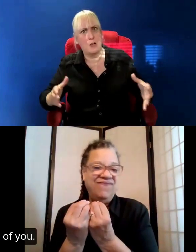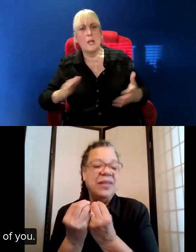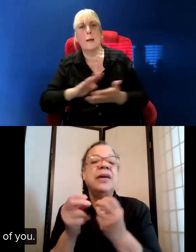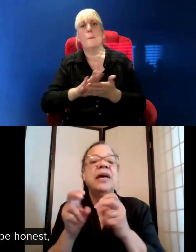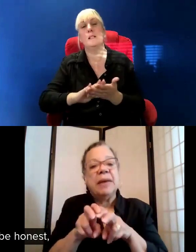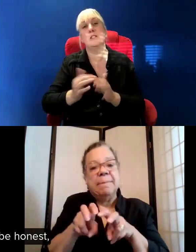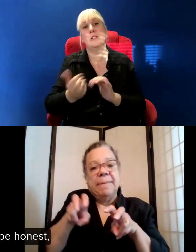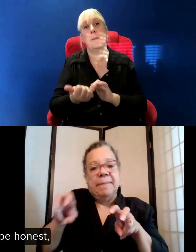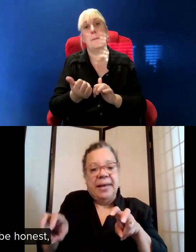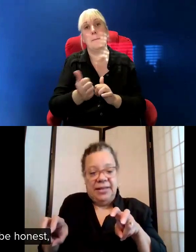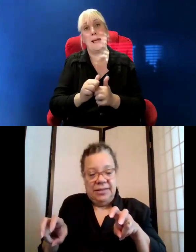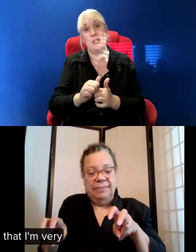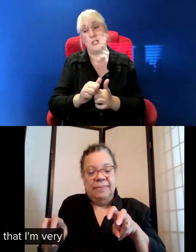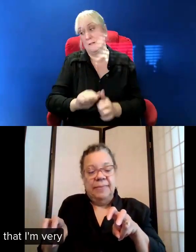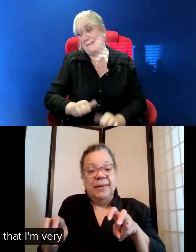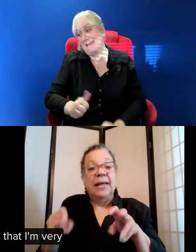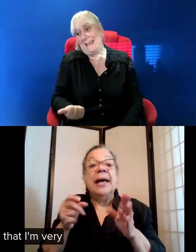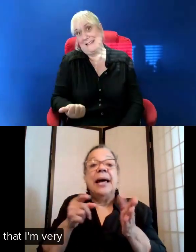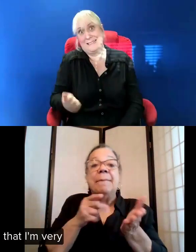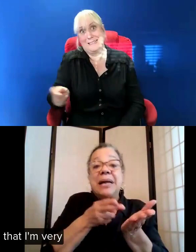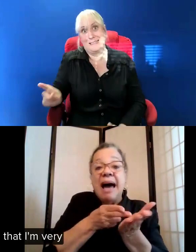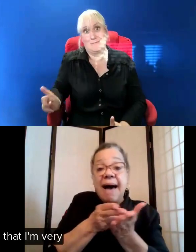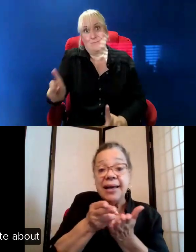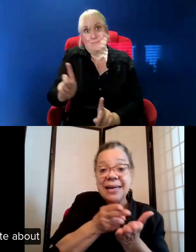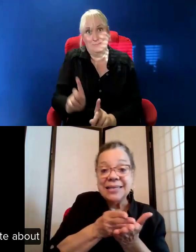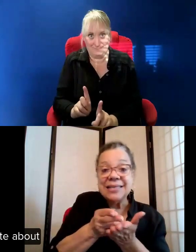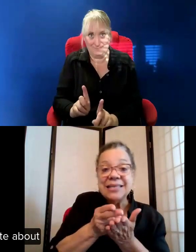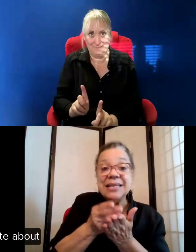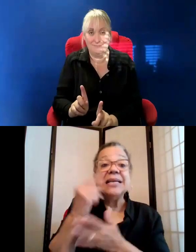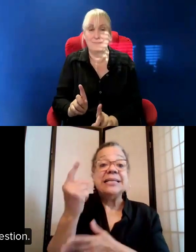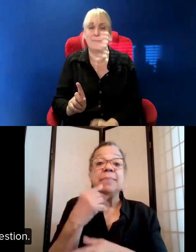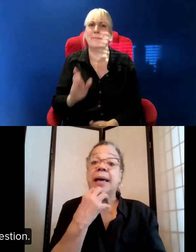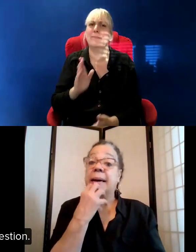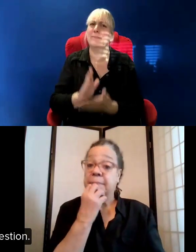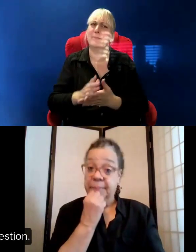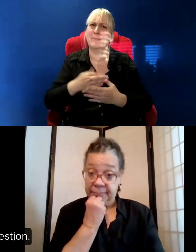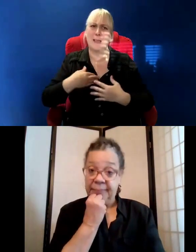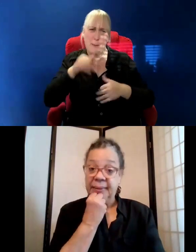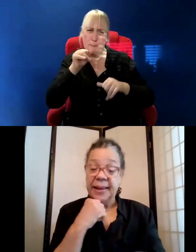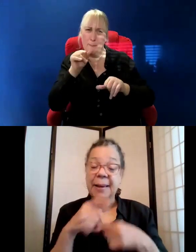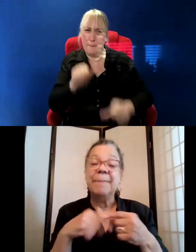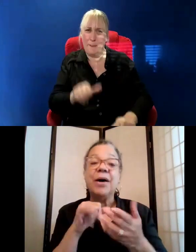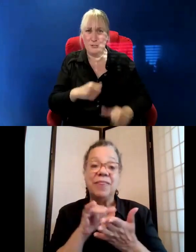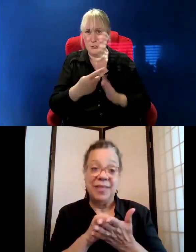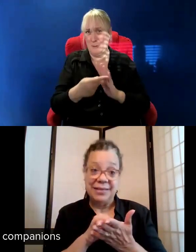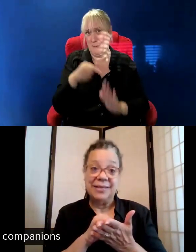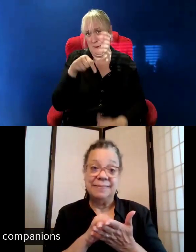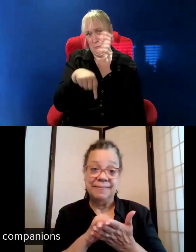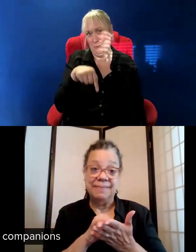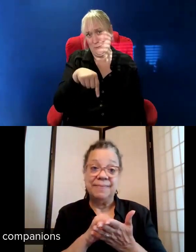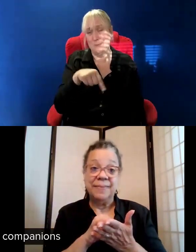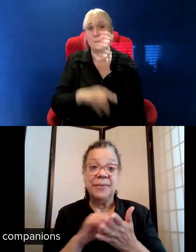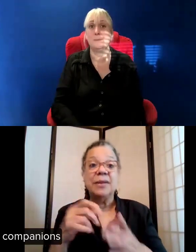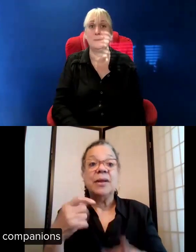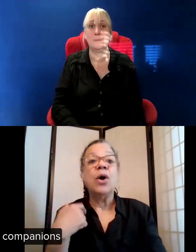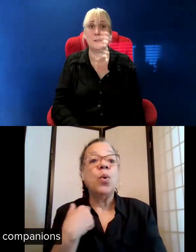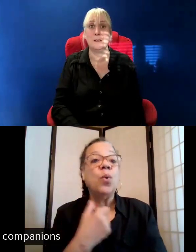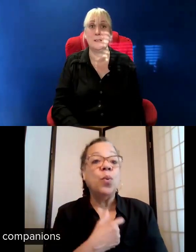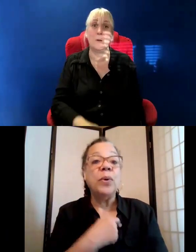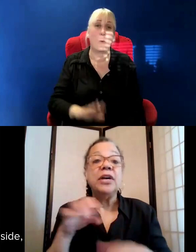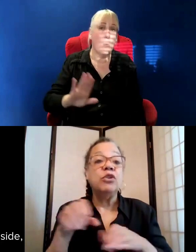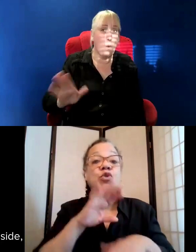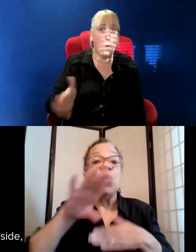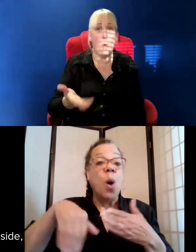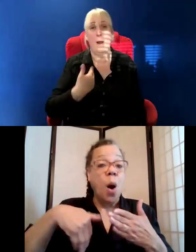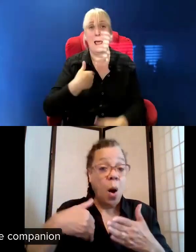side of you. I've got to be honest, it's something that I'm very passionate about, this question. We do all our